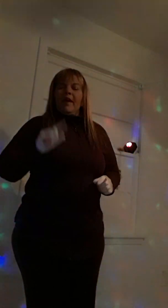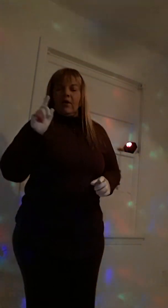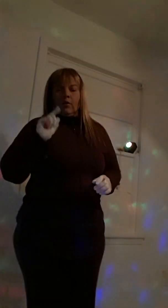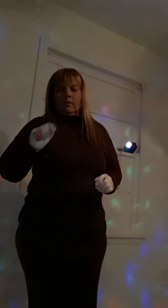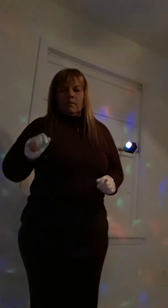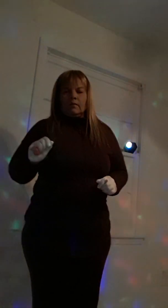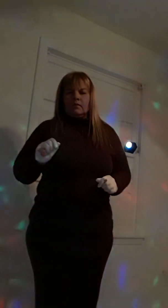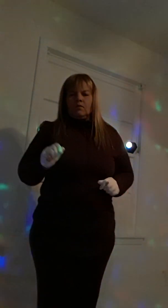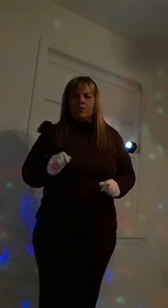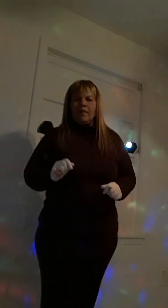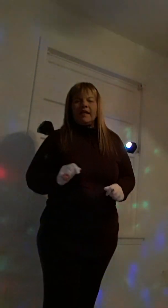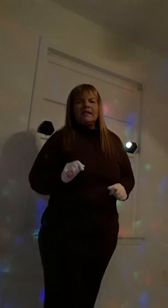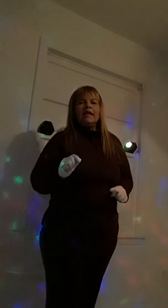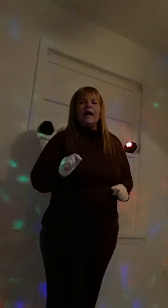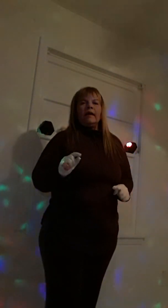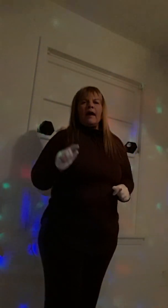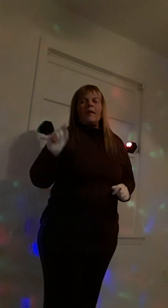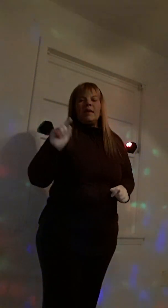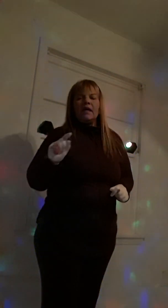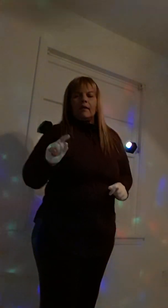Pero me decían a mí,